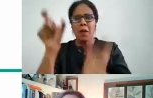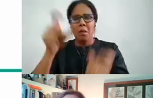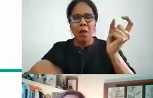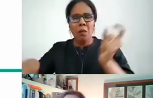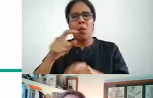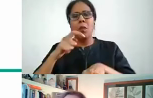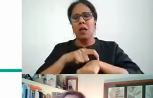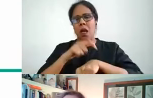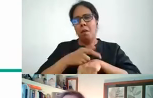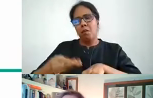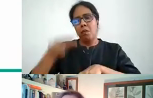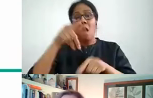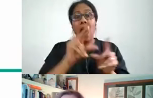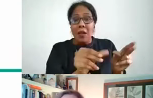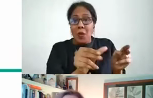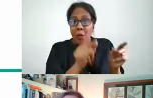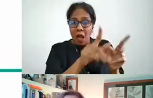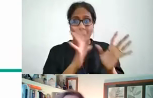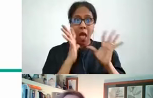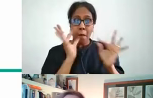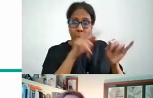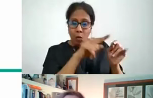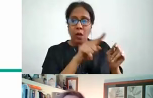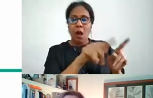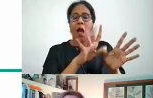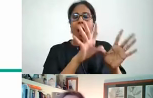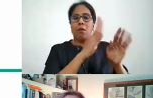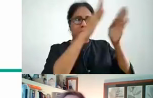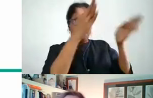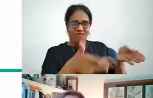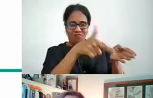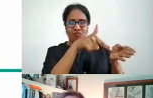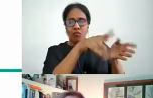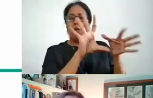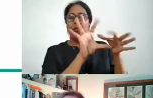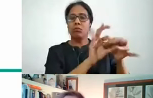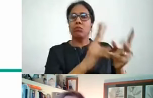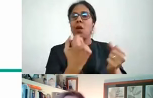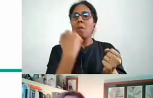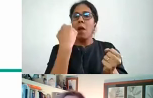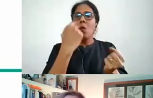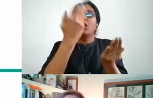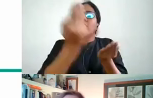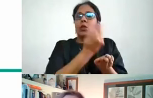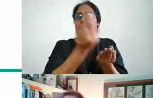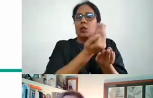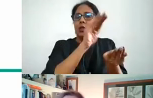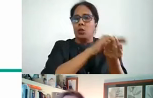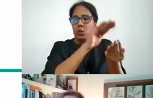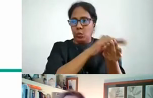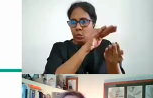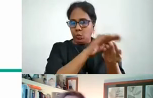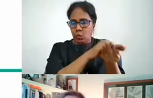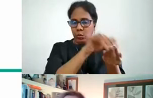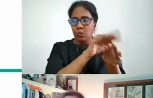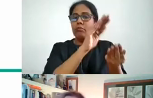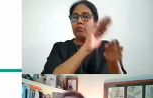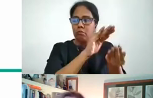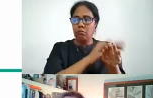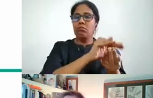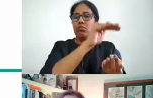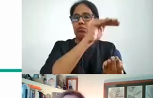time, the main radio, which is the key consumer of the energy, that radio stays asleep. So low-power radio,